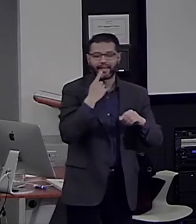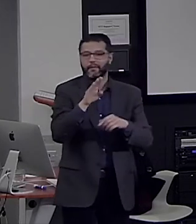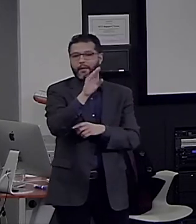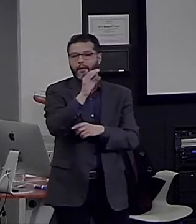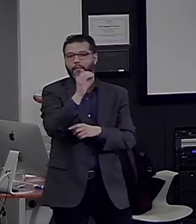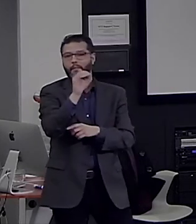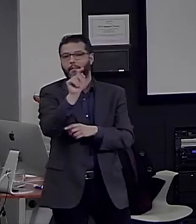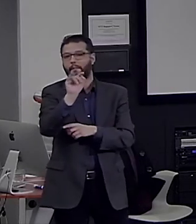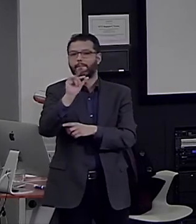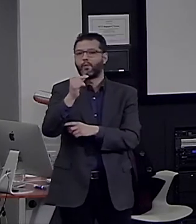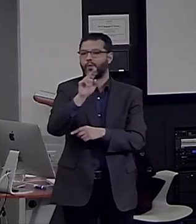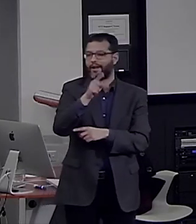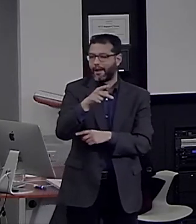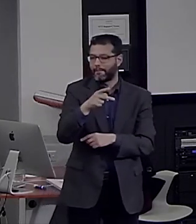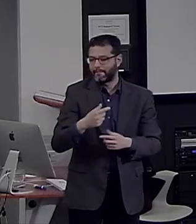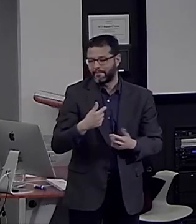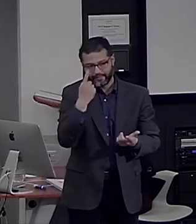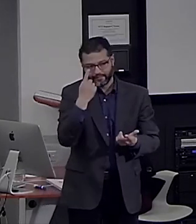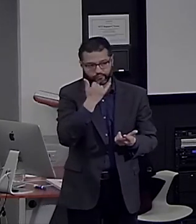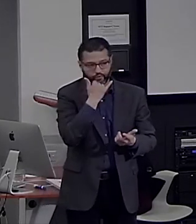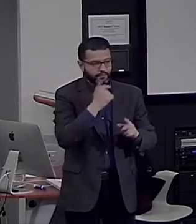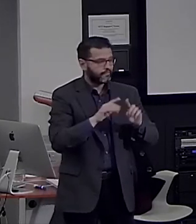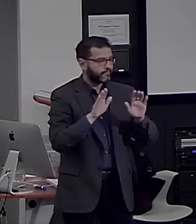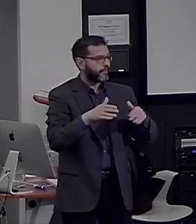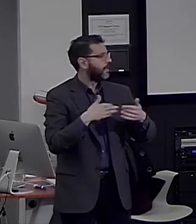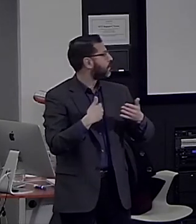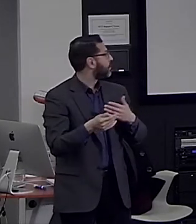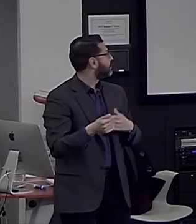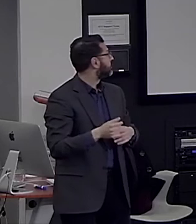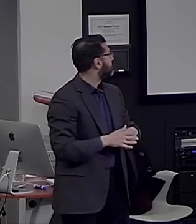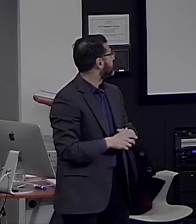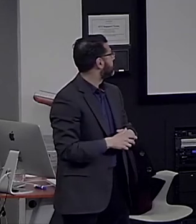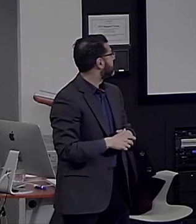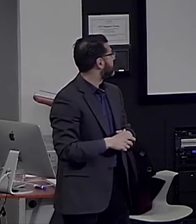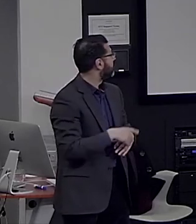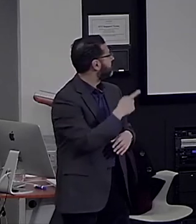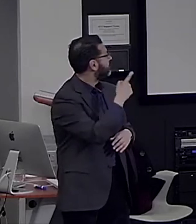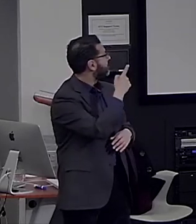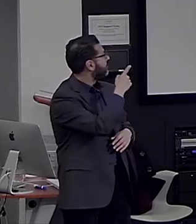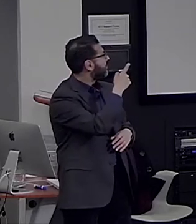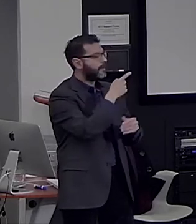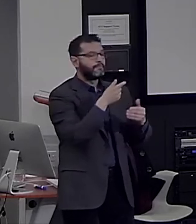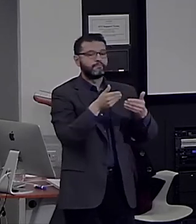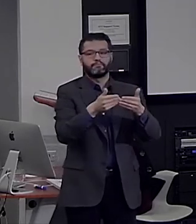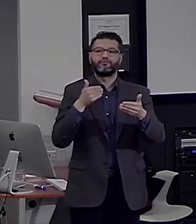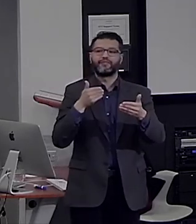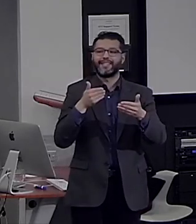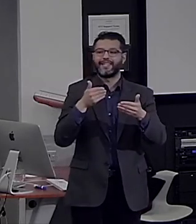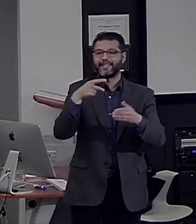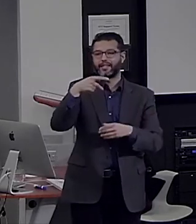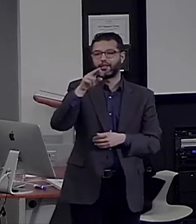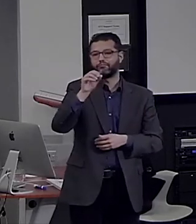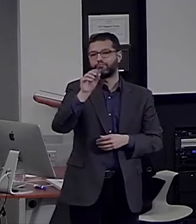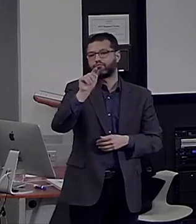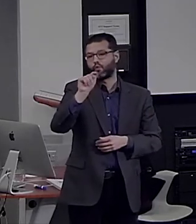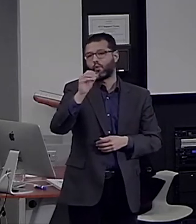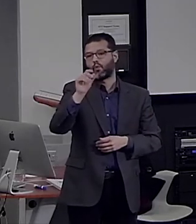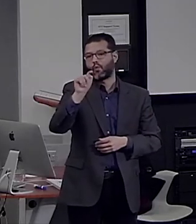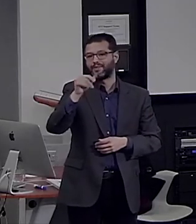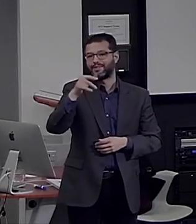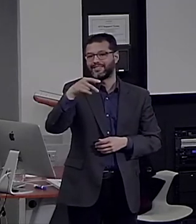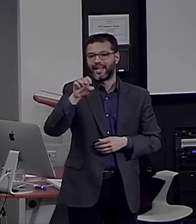it isn't because that was just a flaw so this is our pre prototype attention attention fixation screen and you can see that